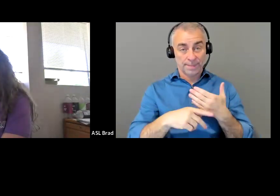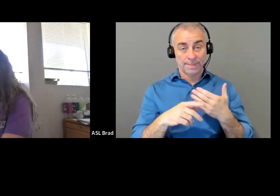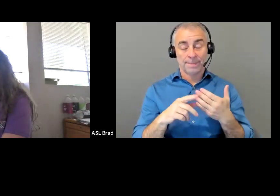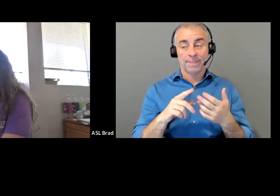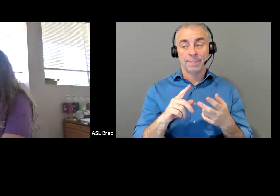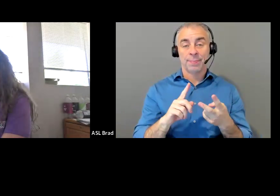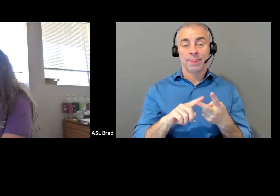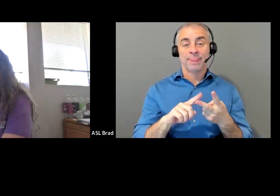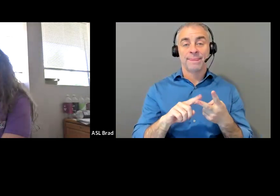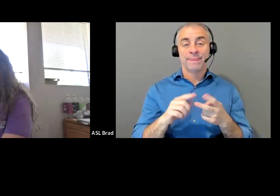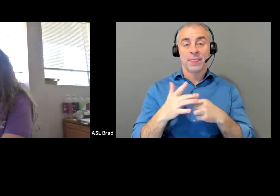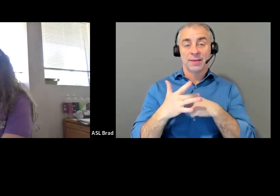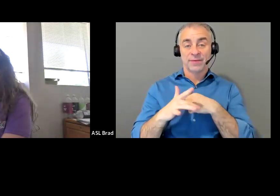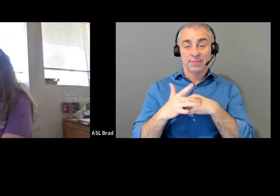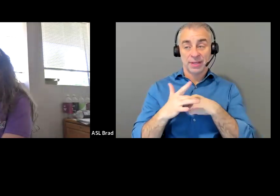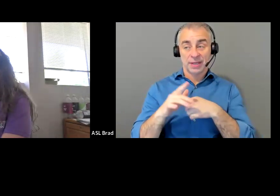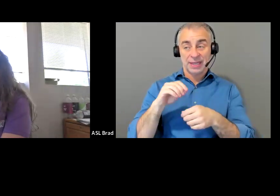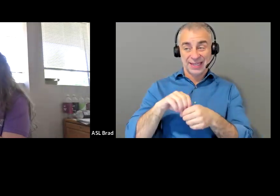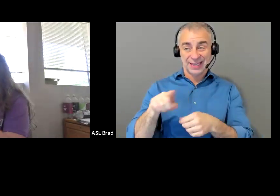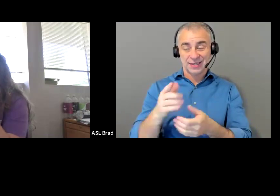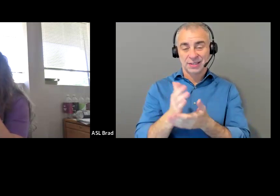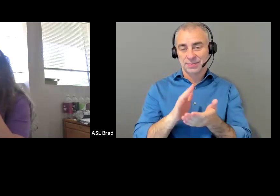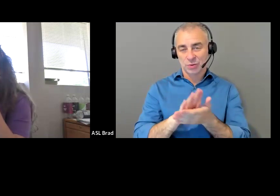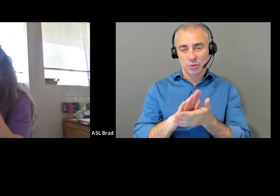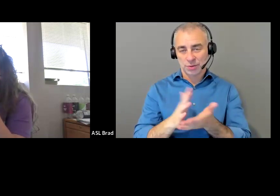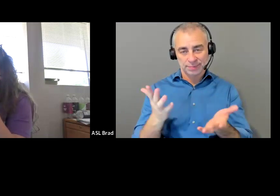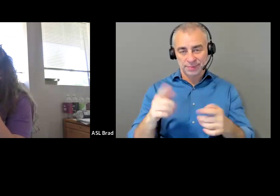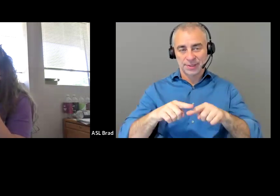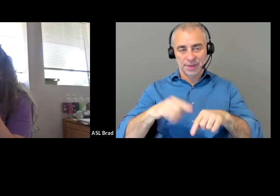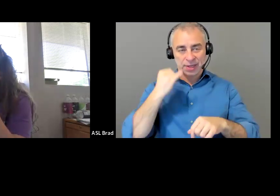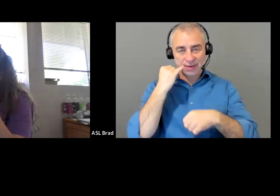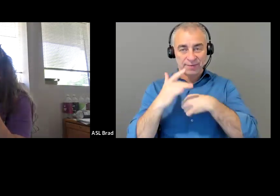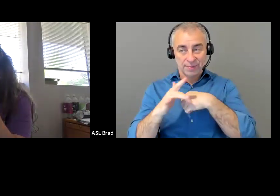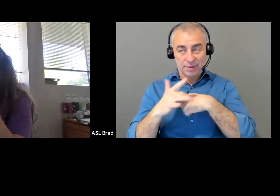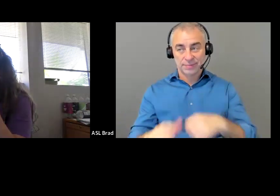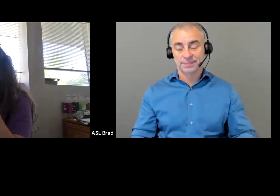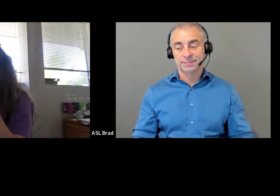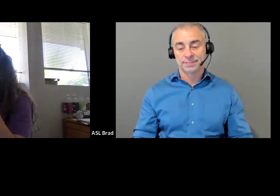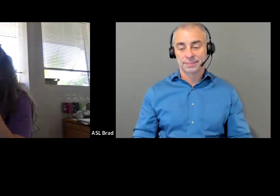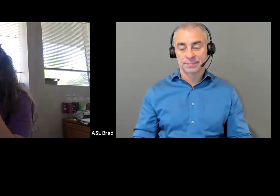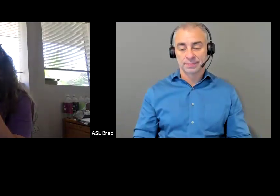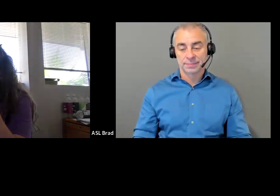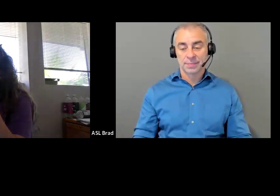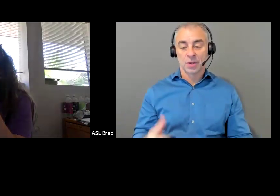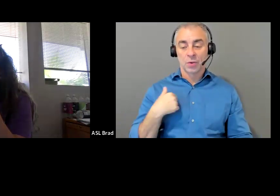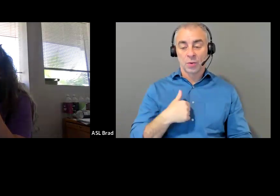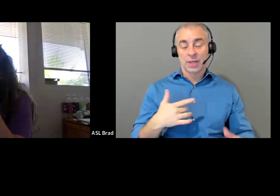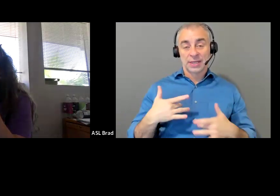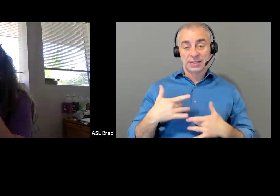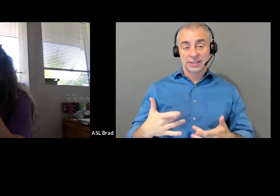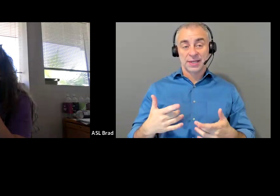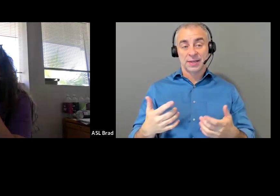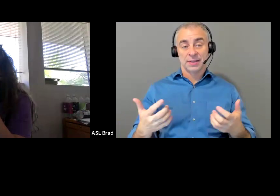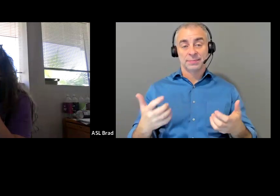the availability. In some schools, we will do the program in all of their life skills classrooms for the high